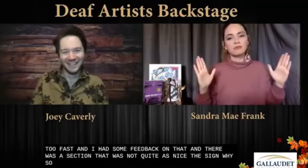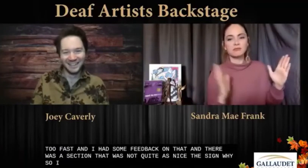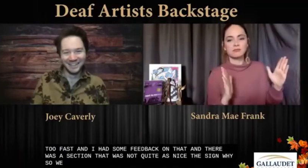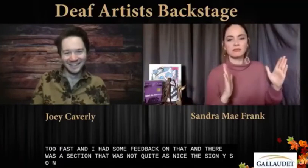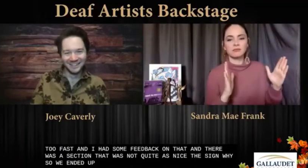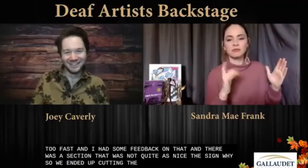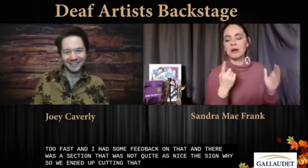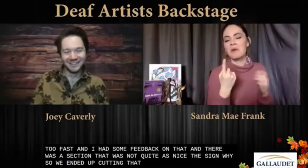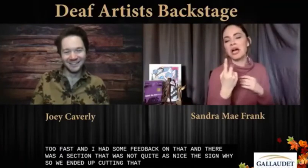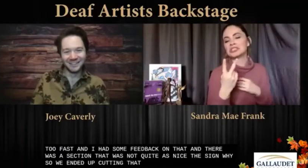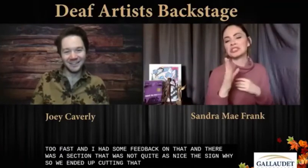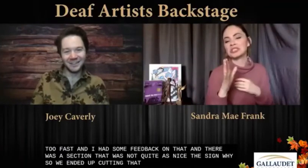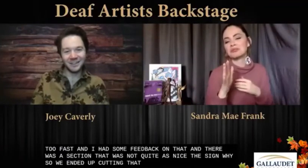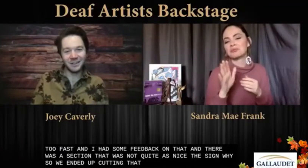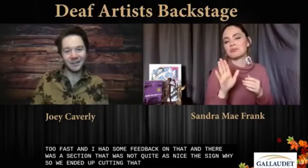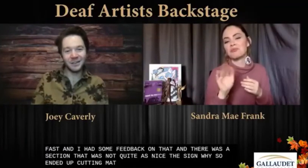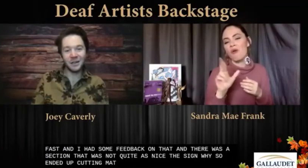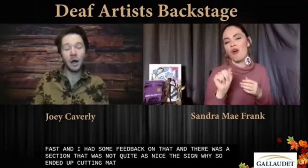we ended up cutting that